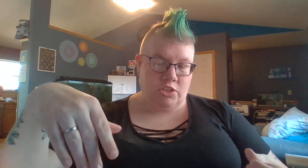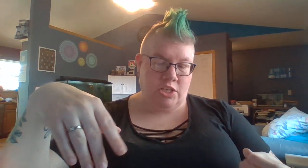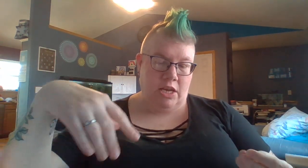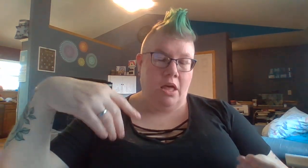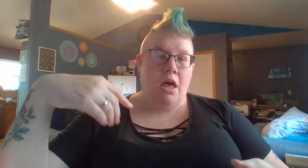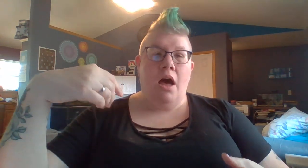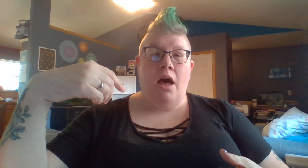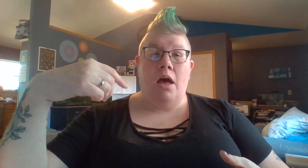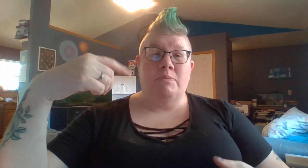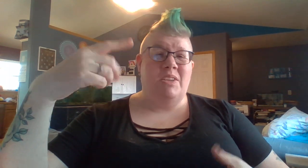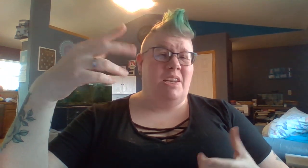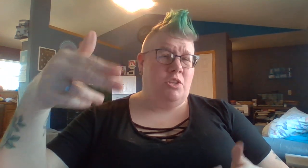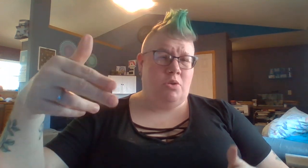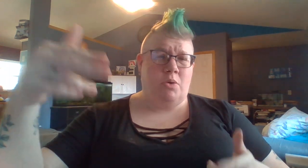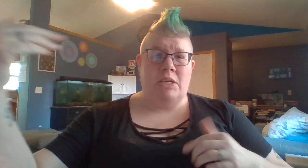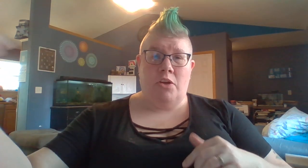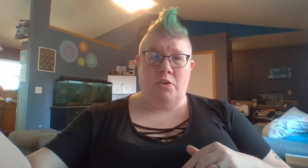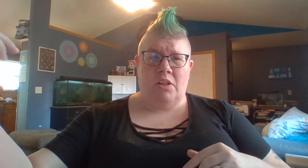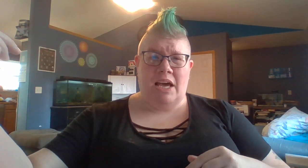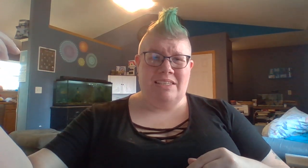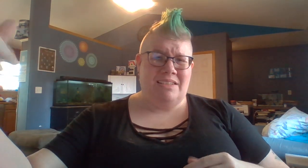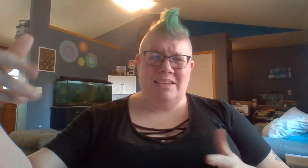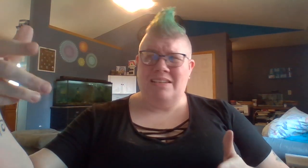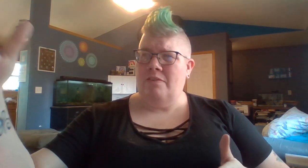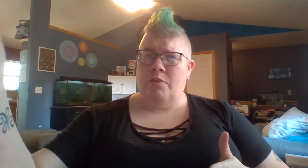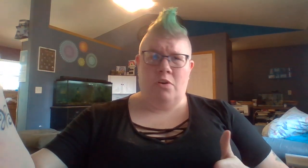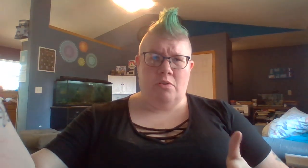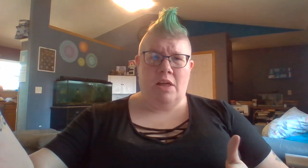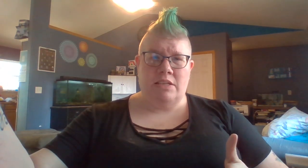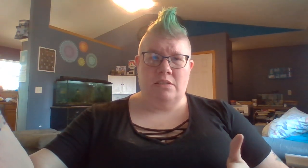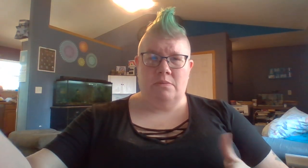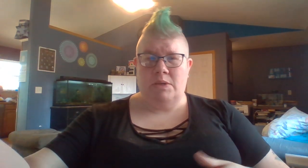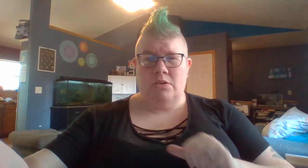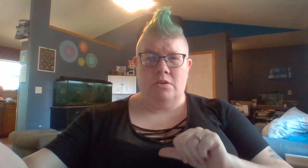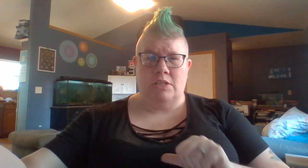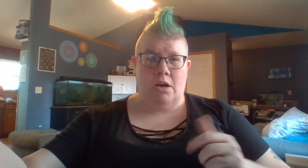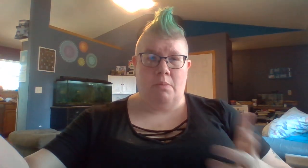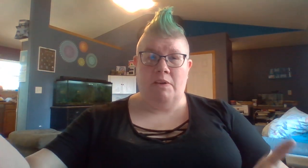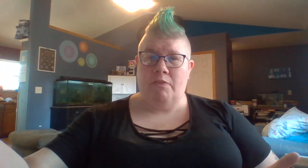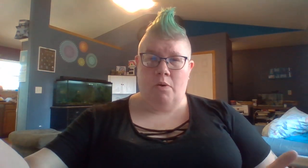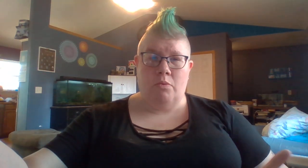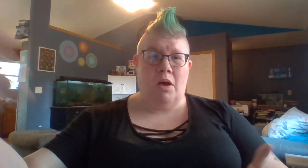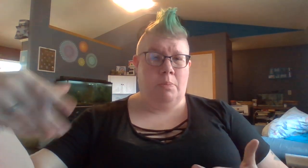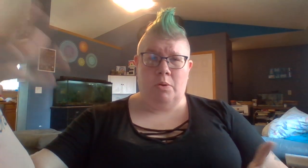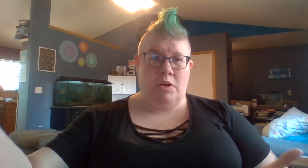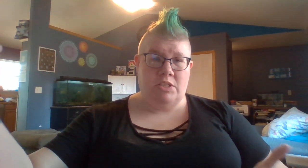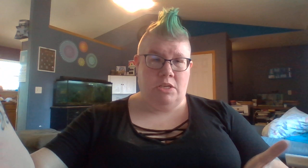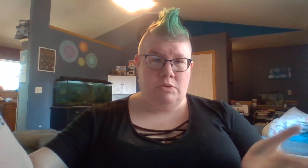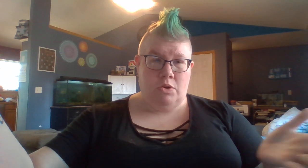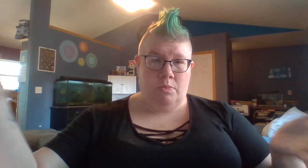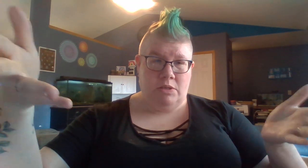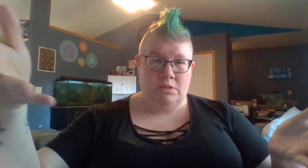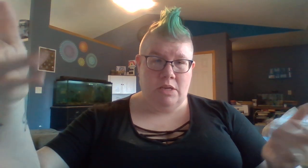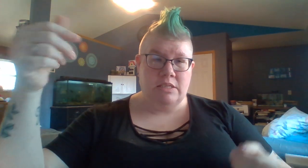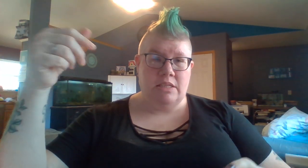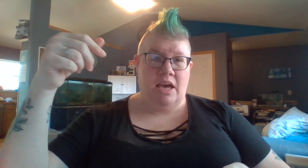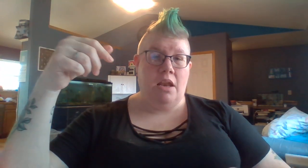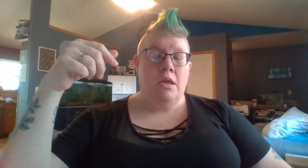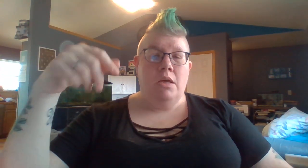technology. Done intros in other classes. I did it for another class this semester, did it on my phone, uploaded it to YouTube, and did that. Had